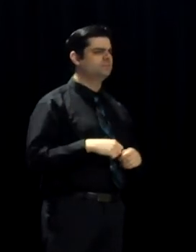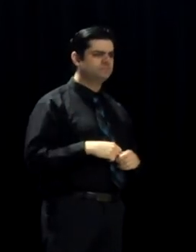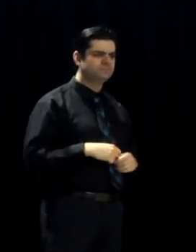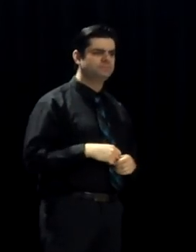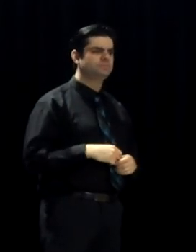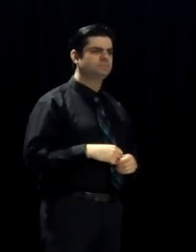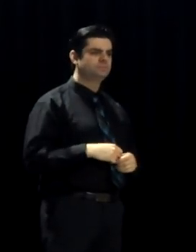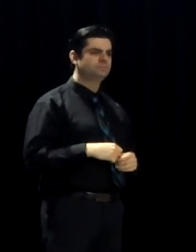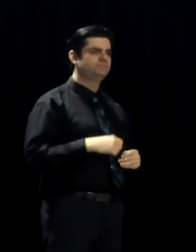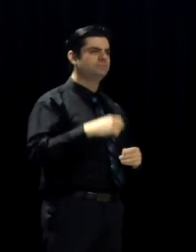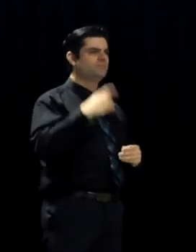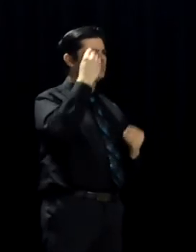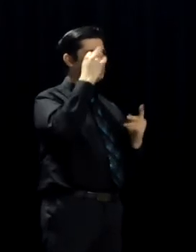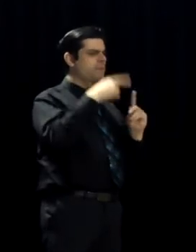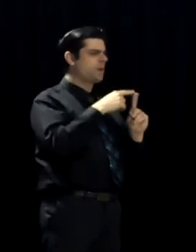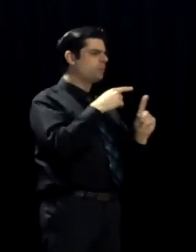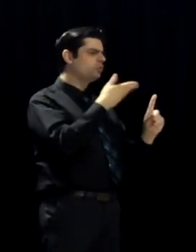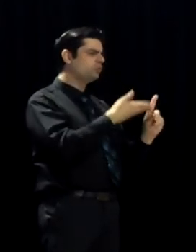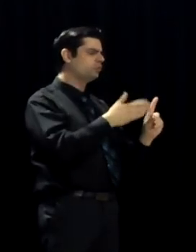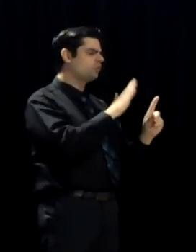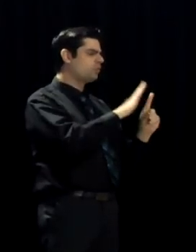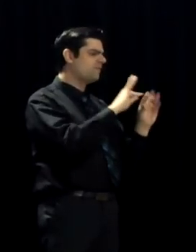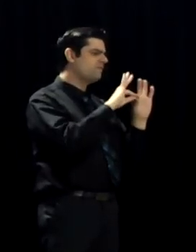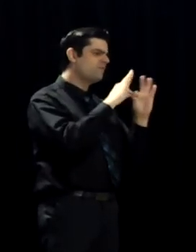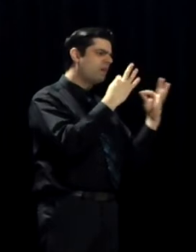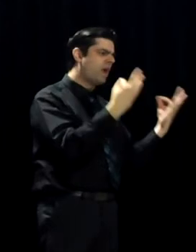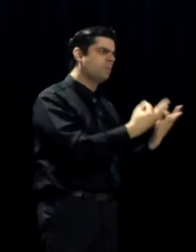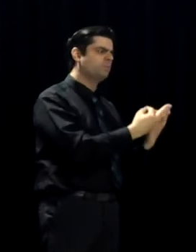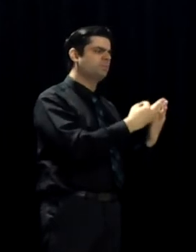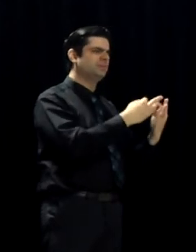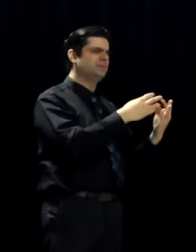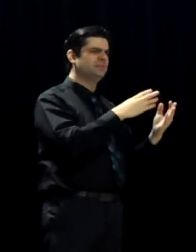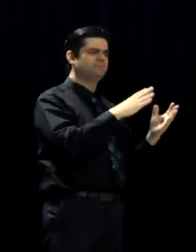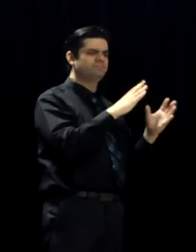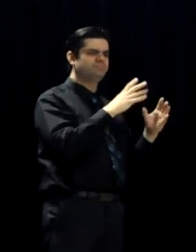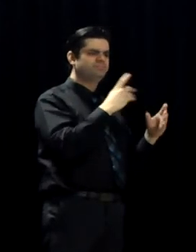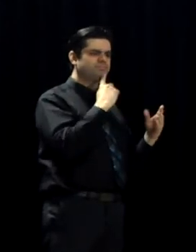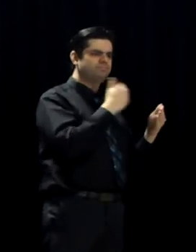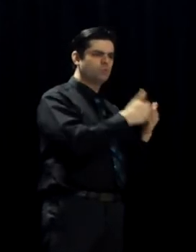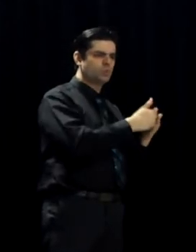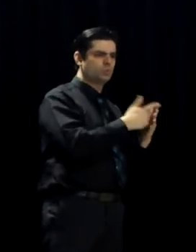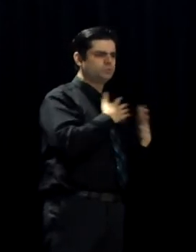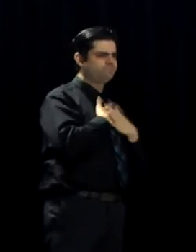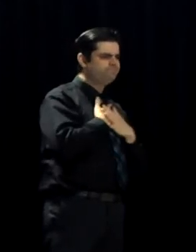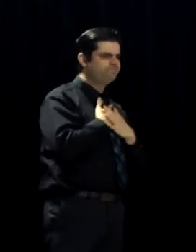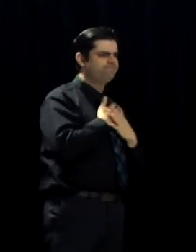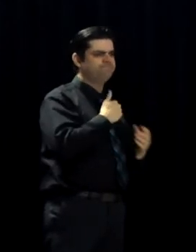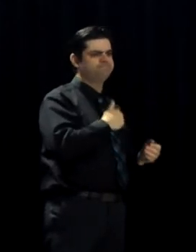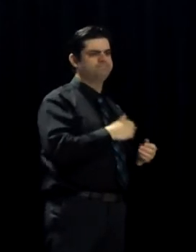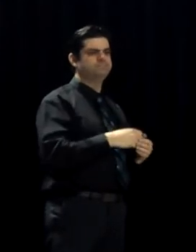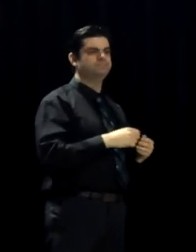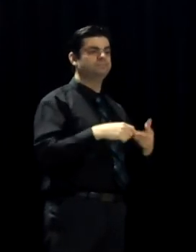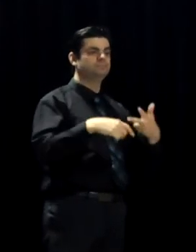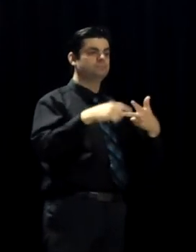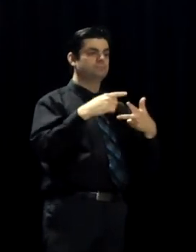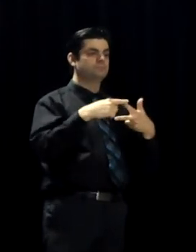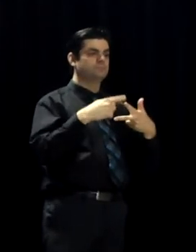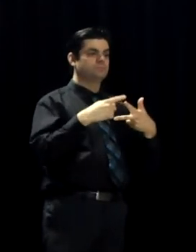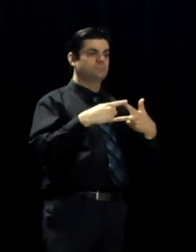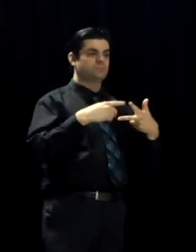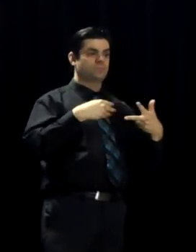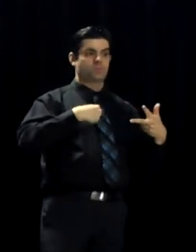her and her loved ones. I knew her, and I know her family. We lost a Caucasian male in his